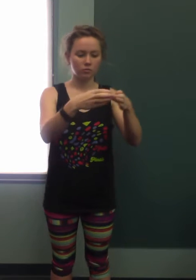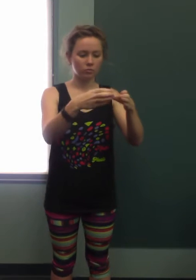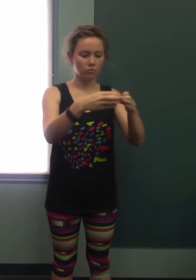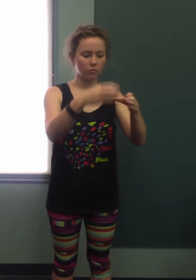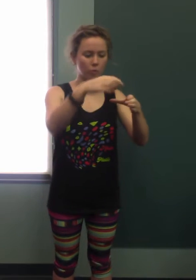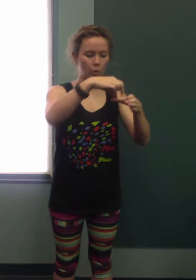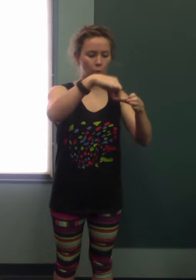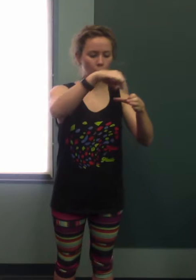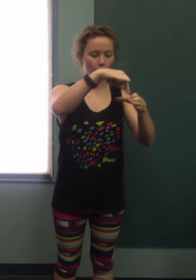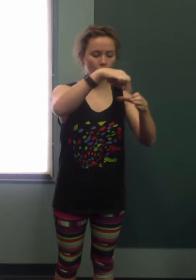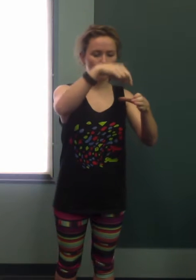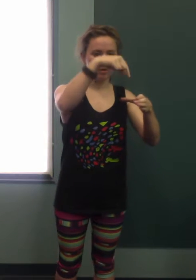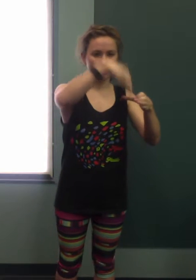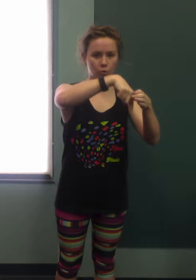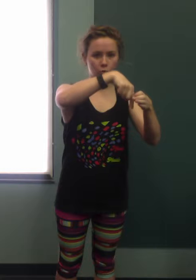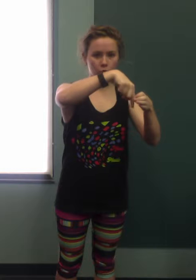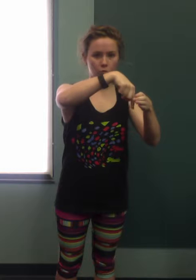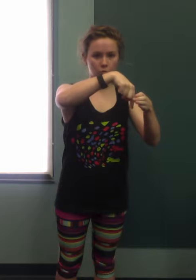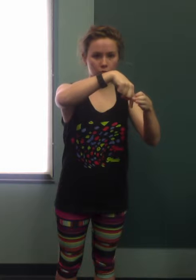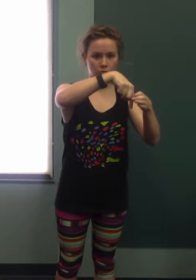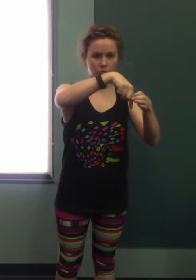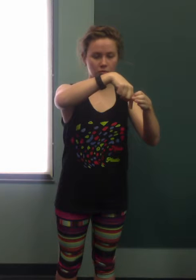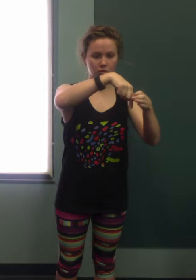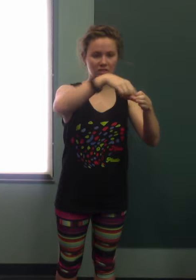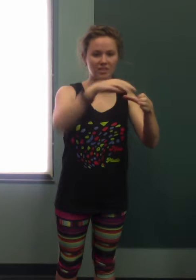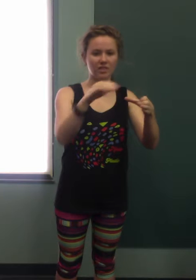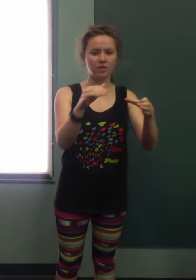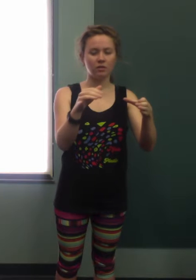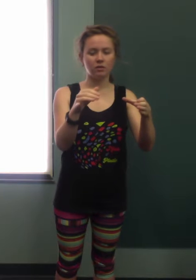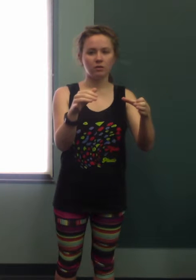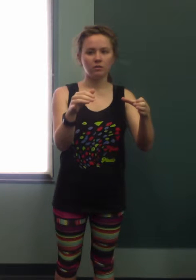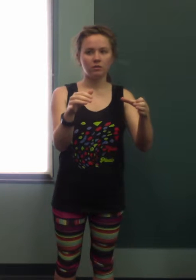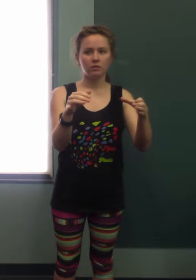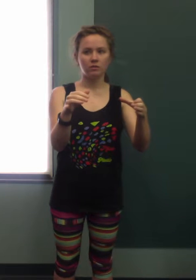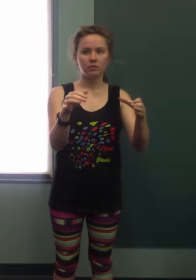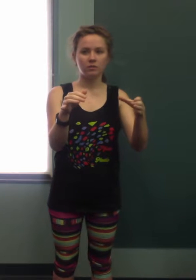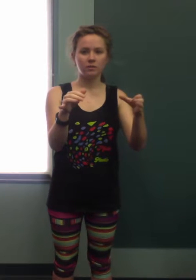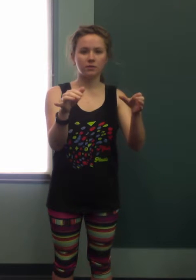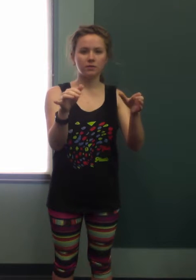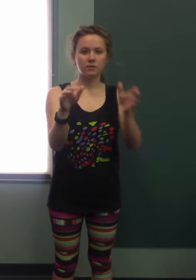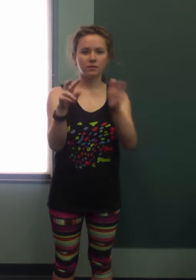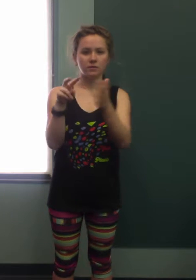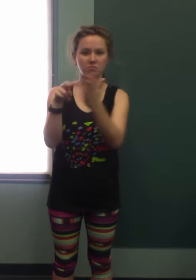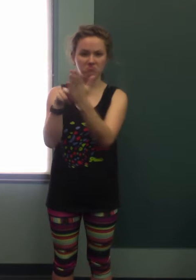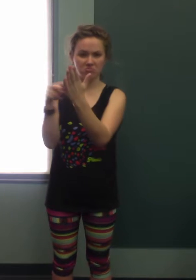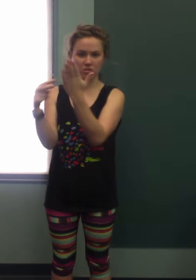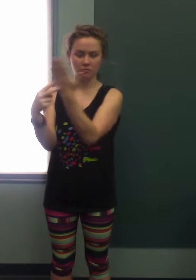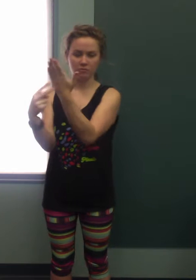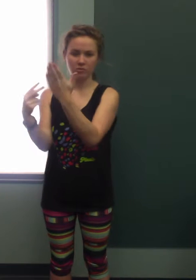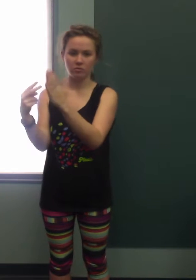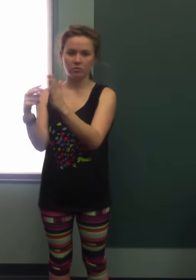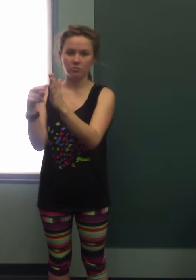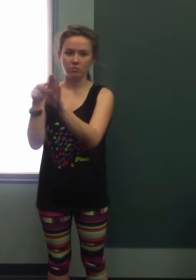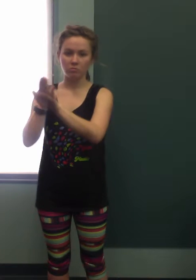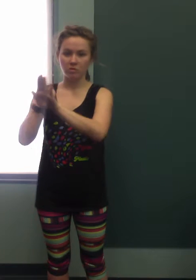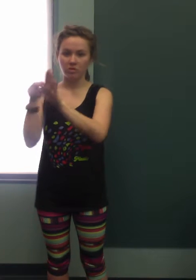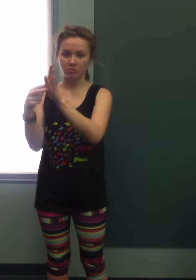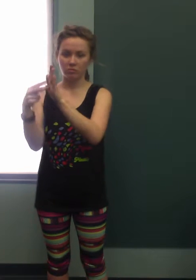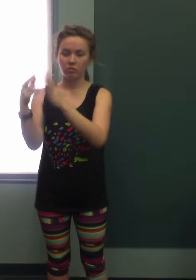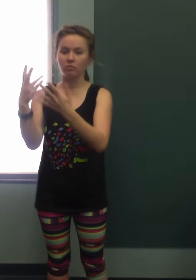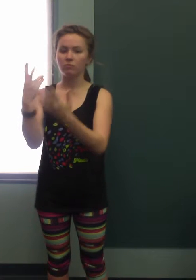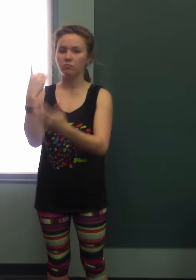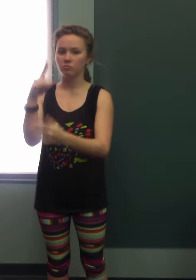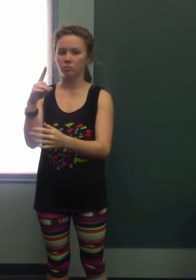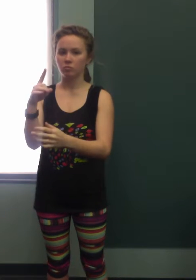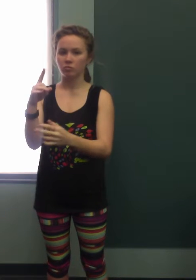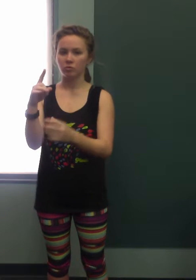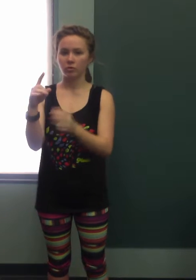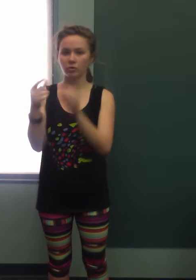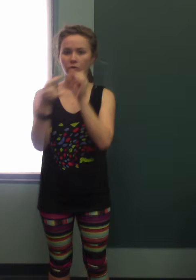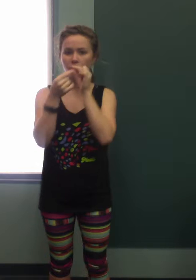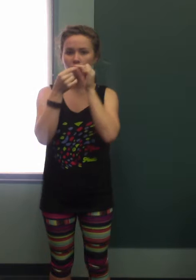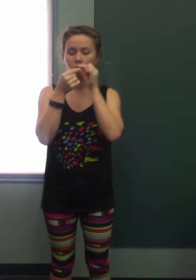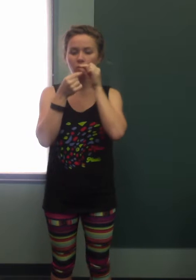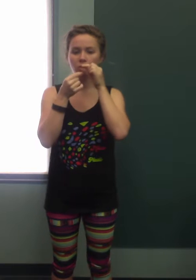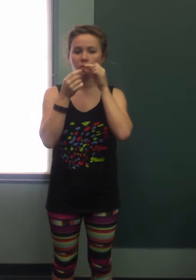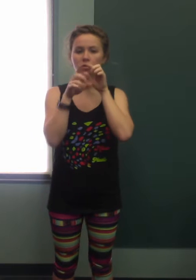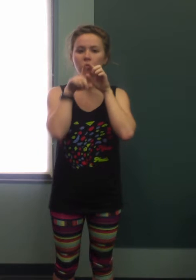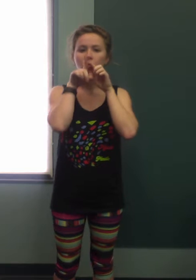donut, that's a lot like food moving through the hole that is your digestive system. In other words, it's going to move all the way from your